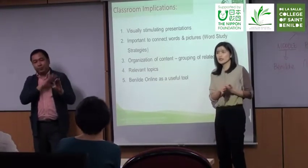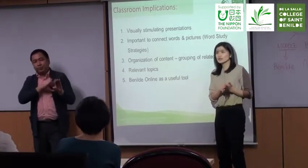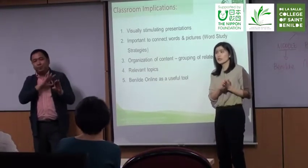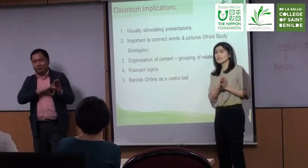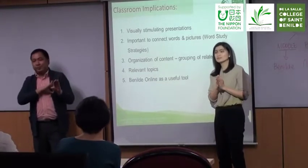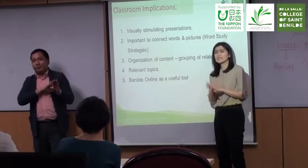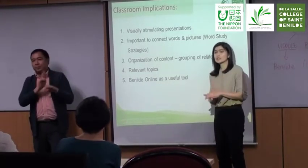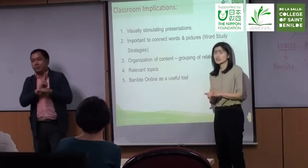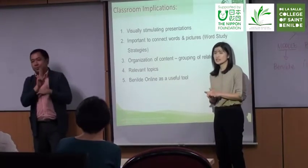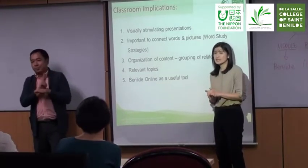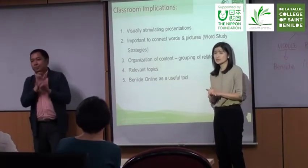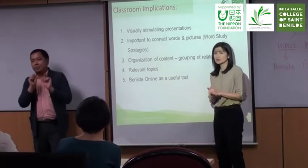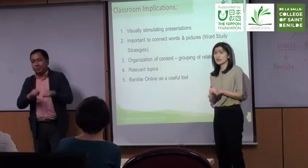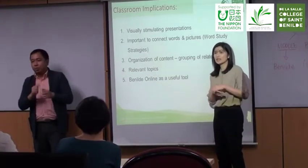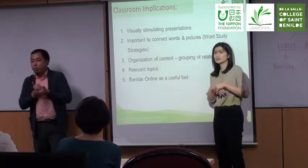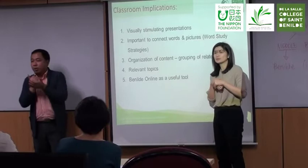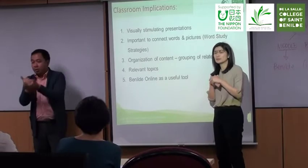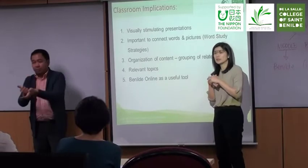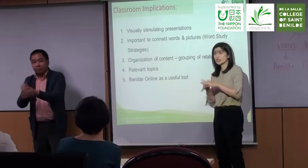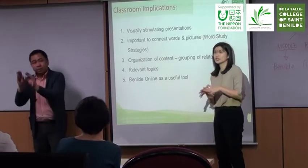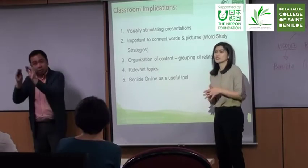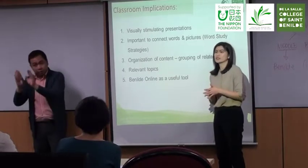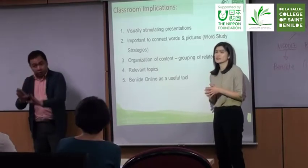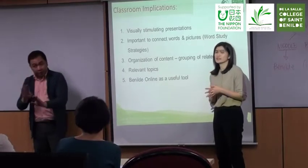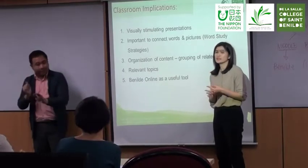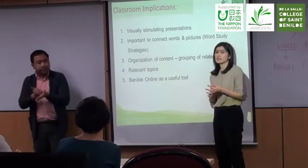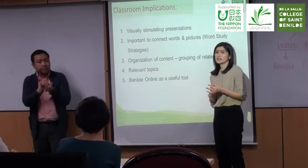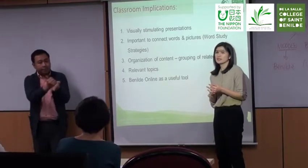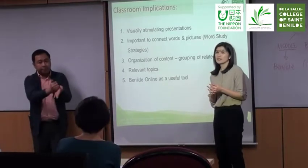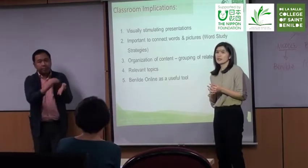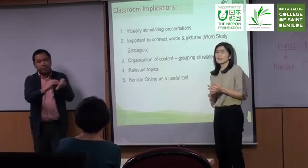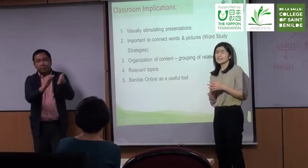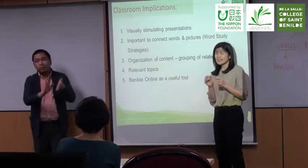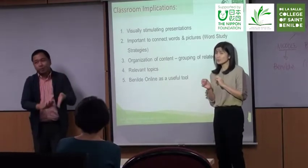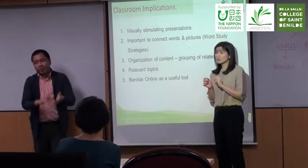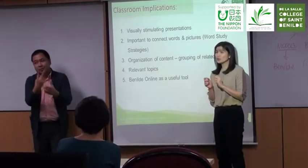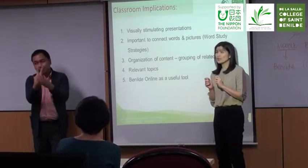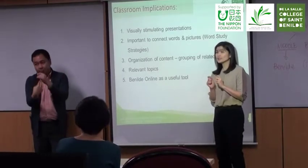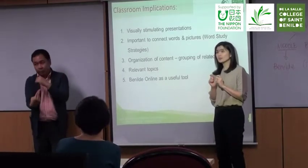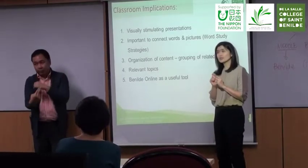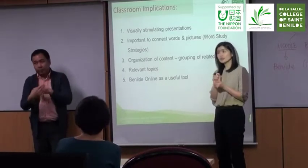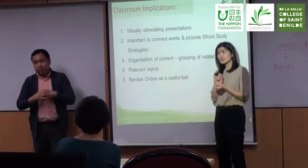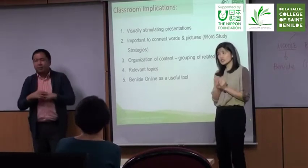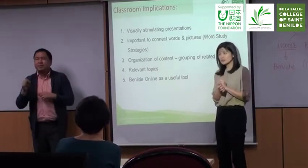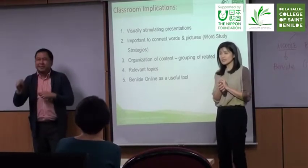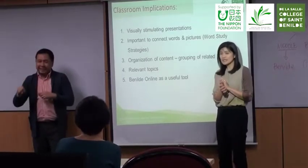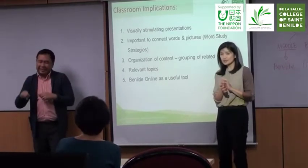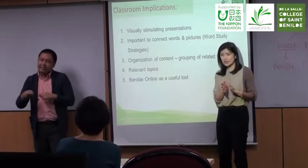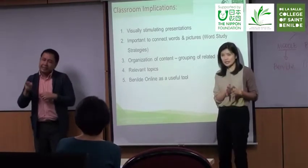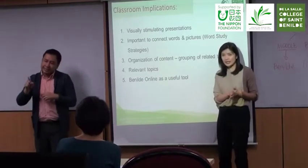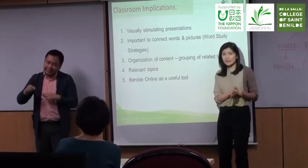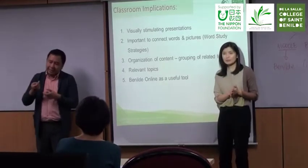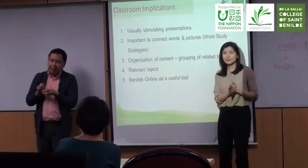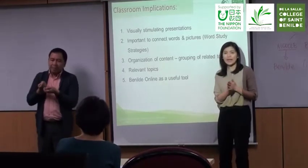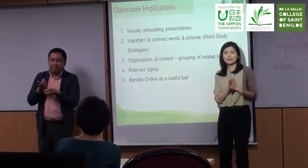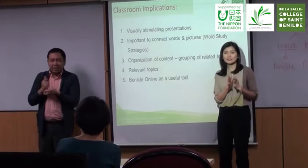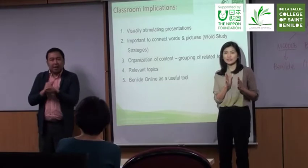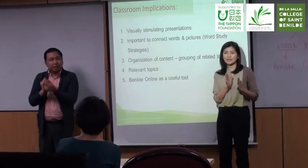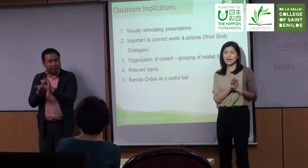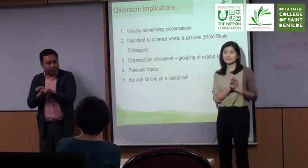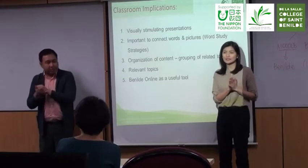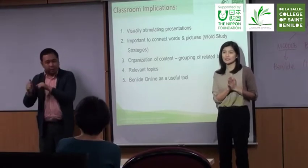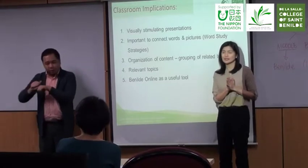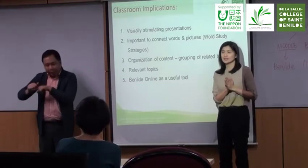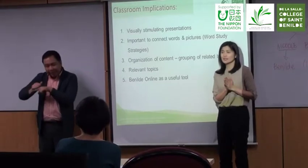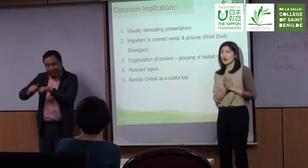tool to help teachers and learners. Yes, we will do a little bit of adjustments in training, but